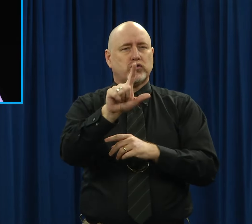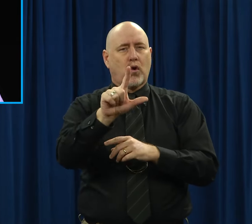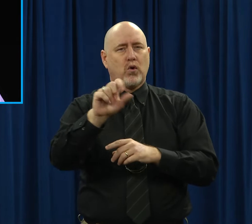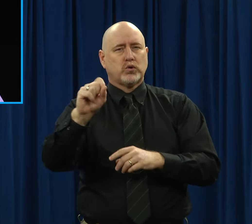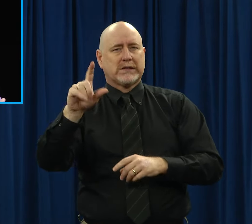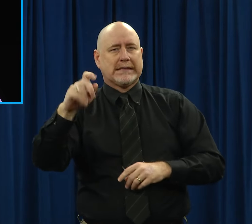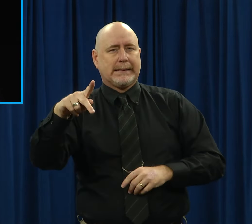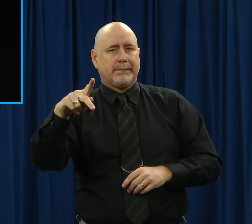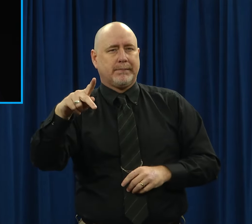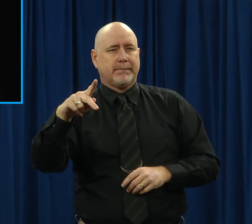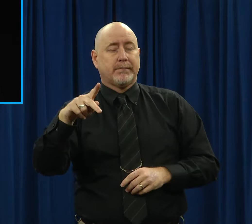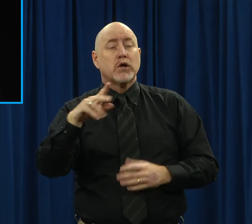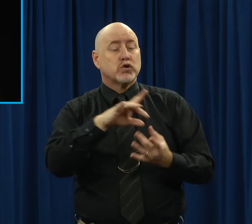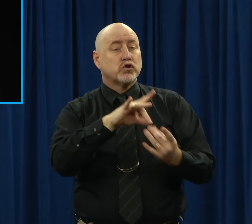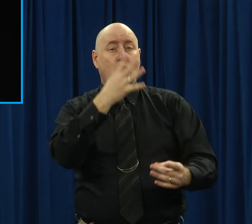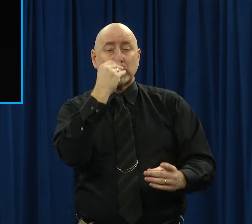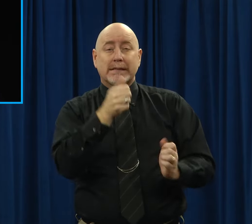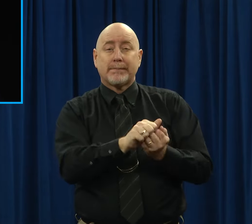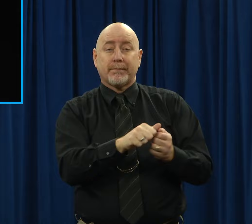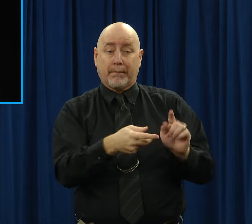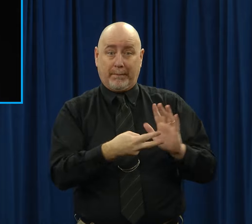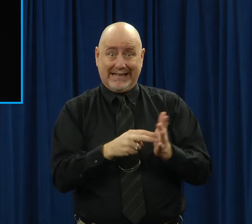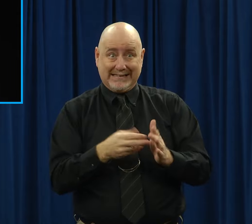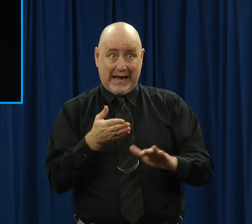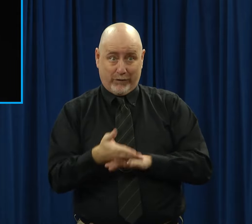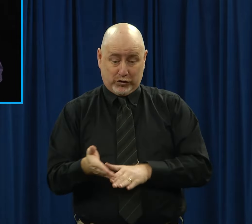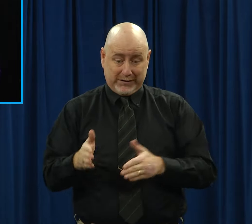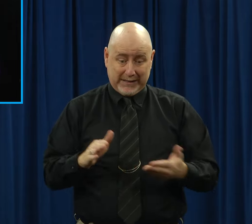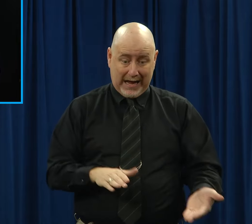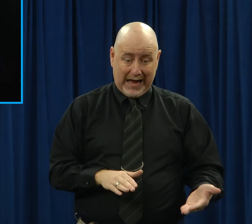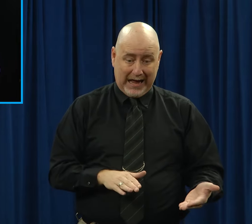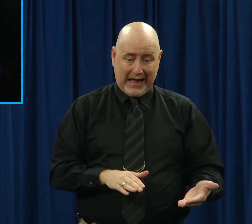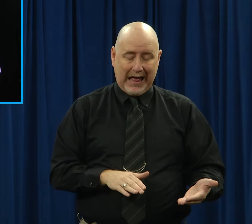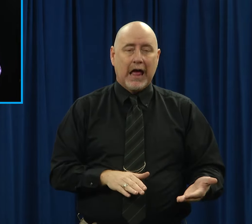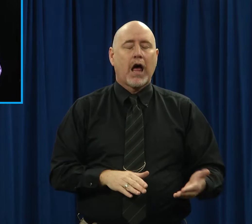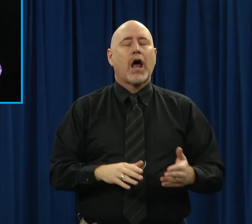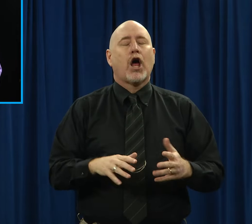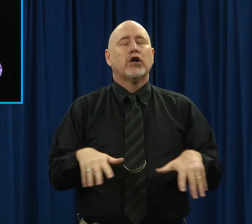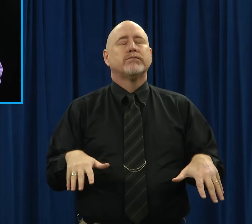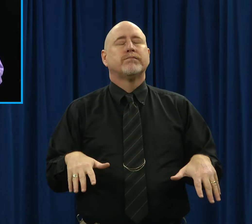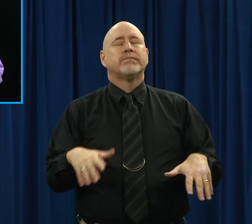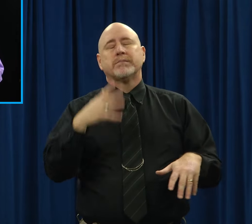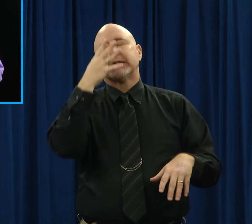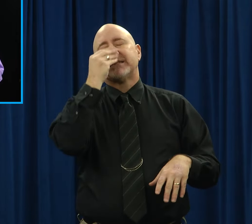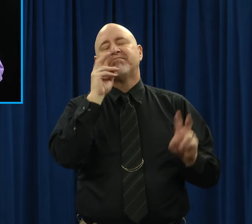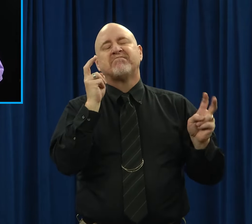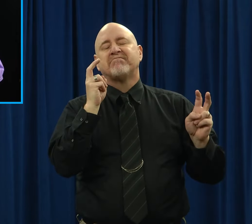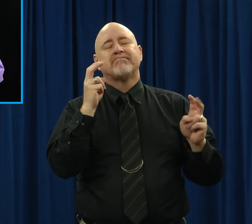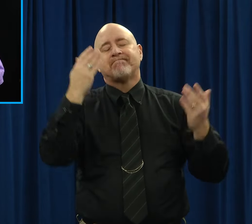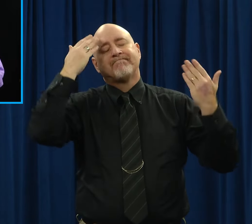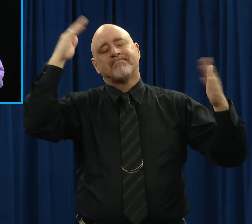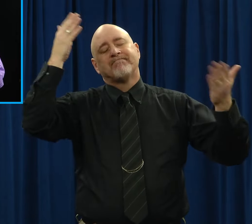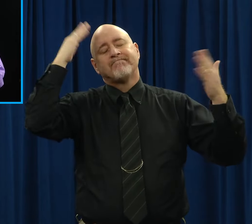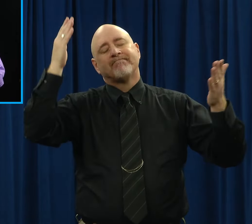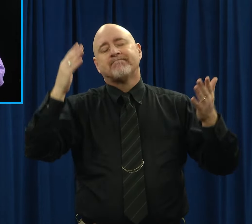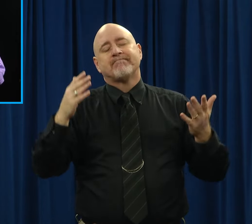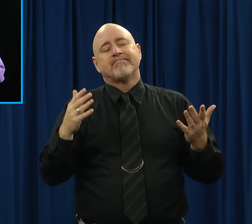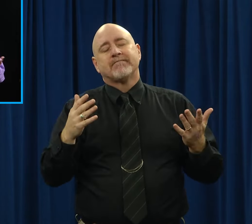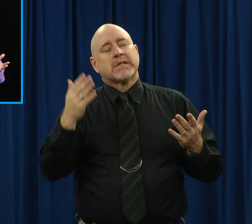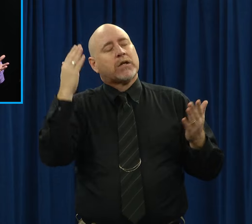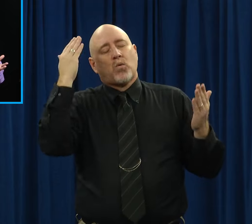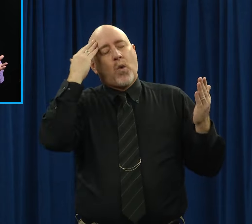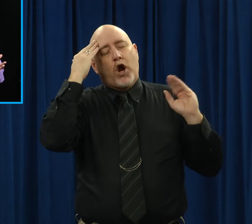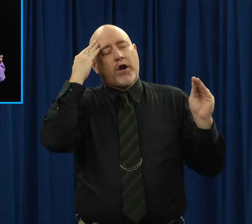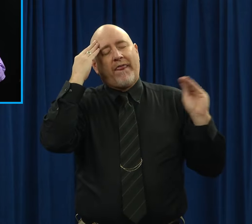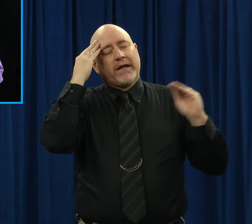called soul sleeping. And soul sleeping suggests that when a person dies, that he goes into a state of unconsciousness and